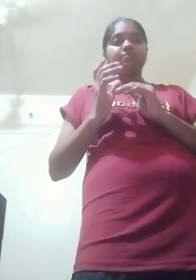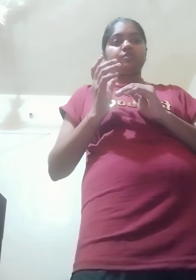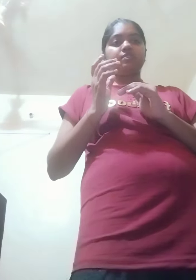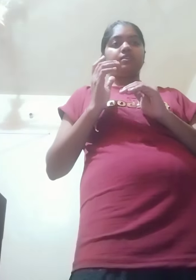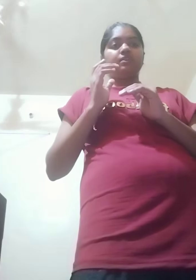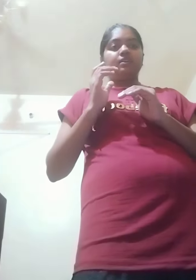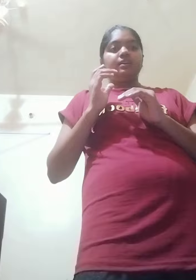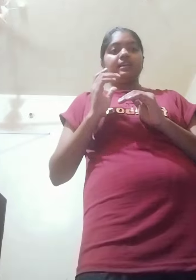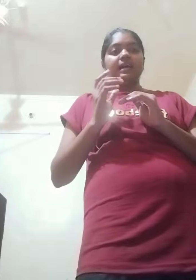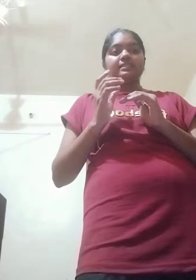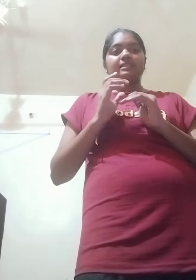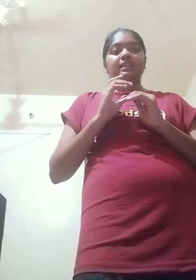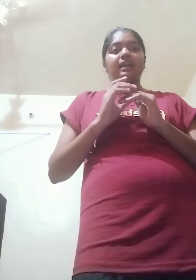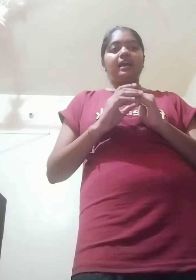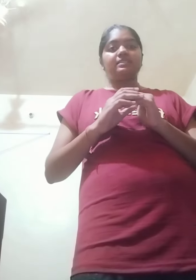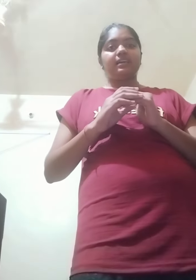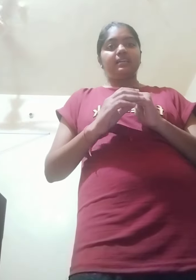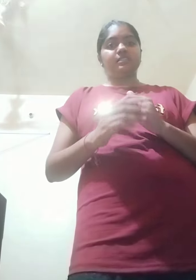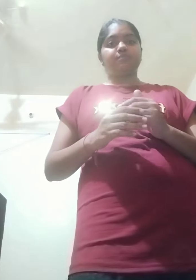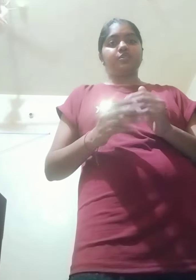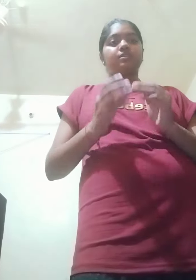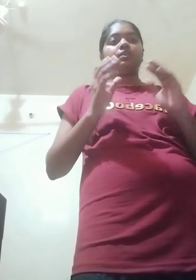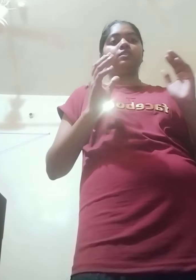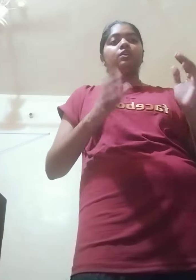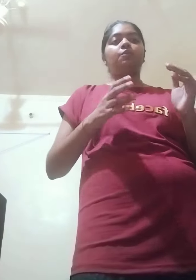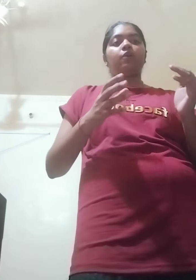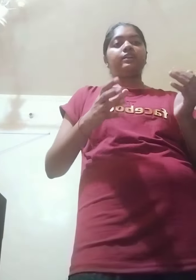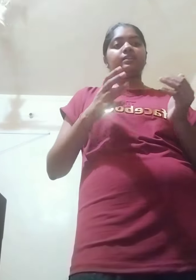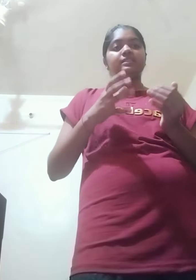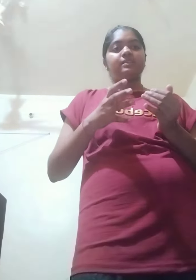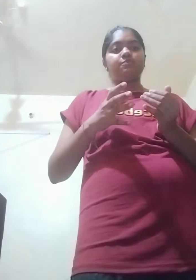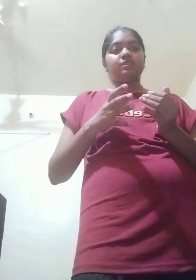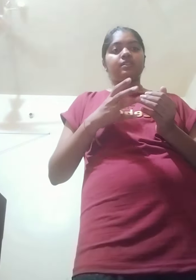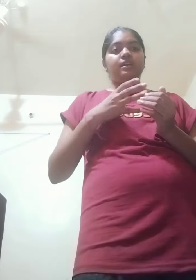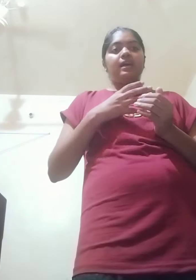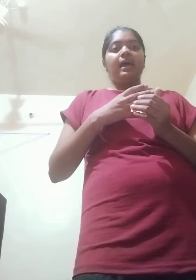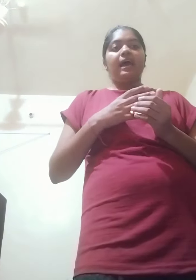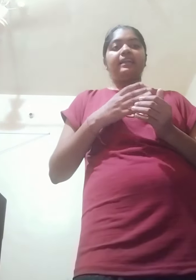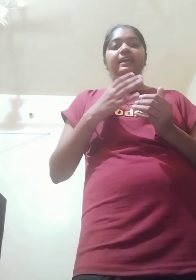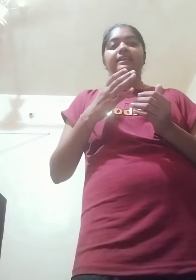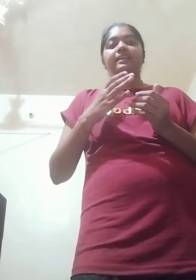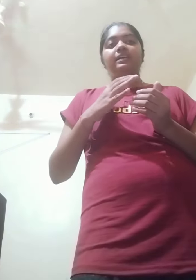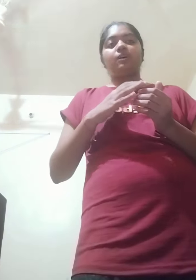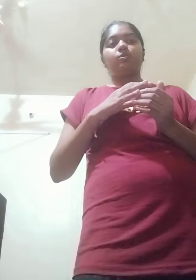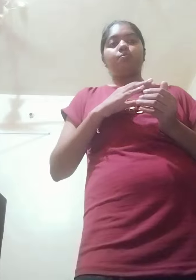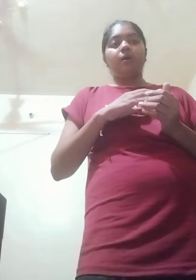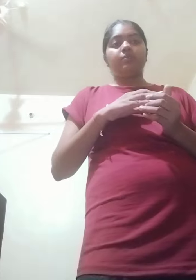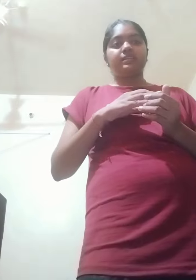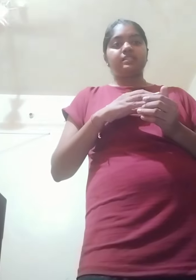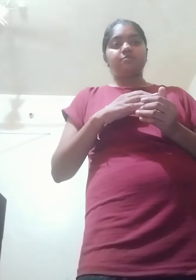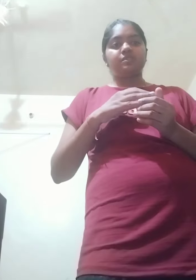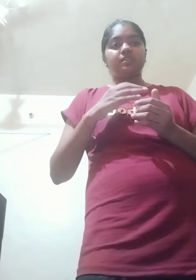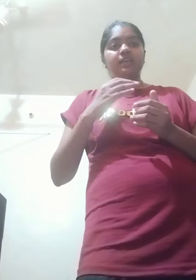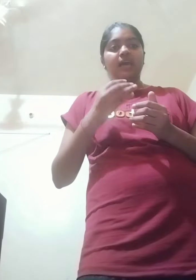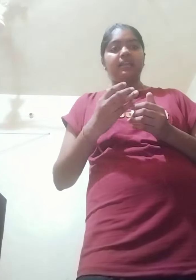exception, class cast exception, null pointer exception, array index out of bound exception, array